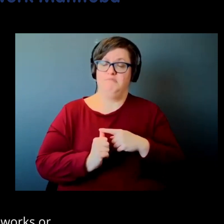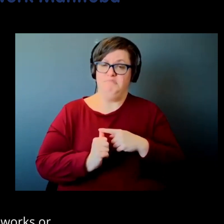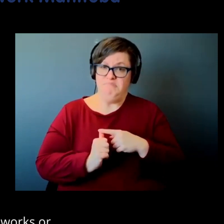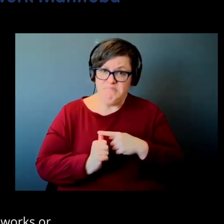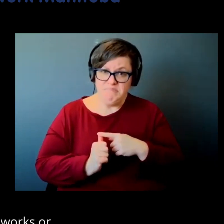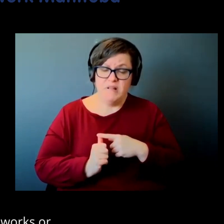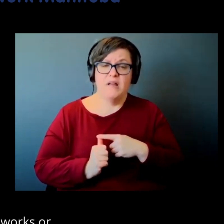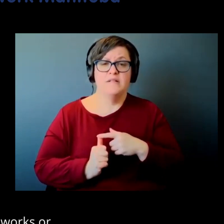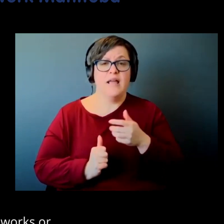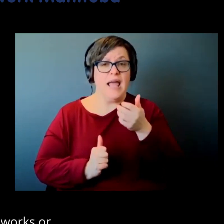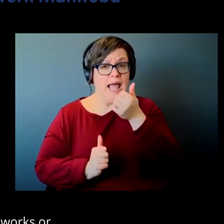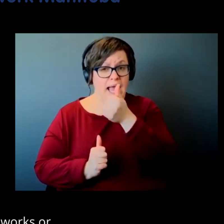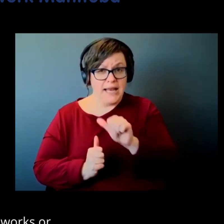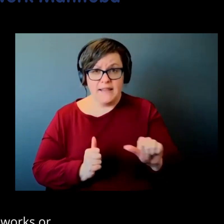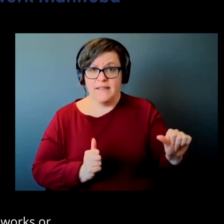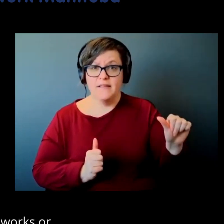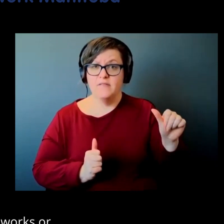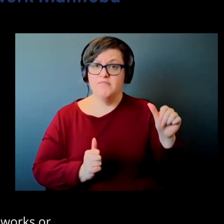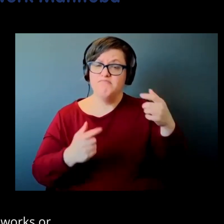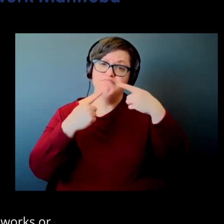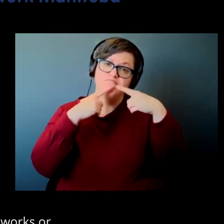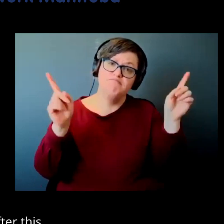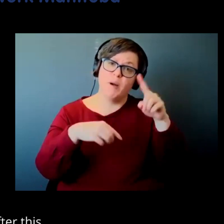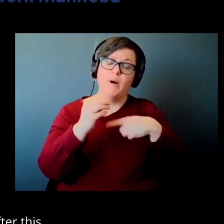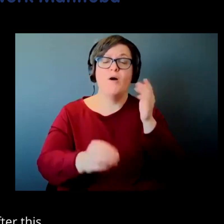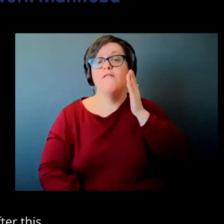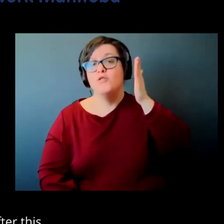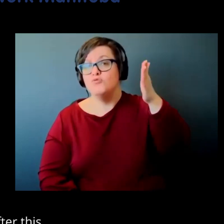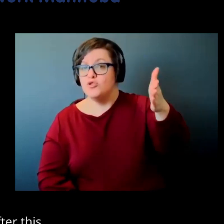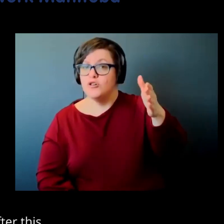for your future works, or what you're interested in